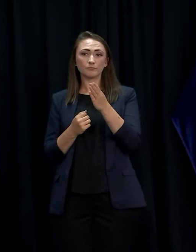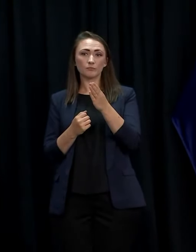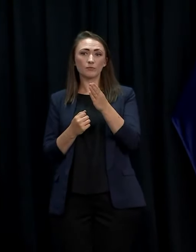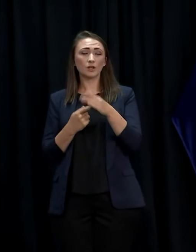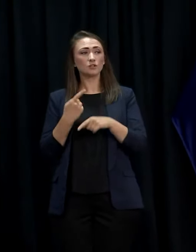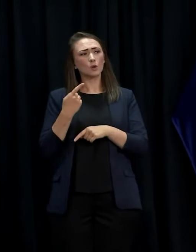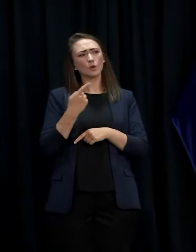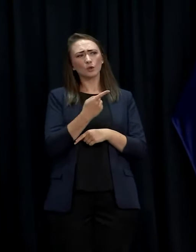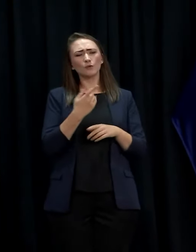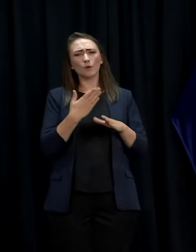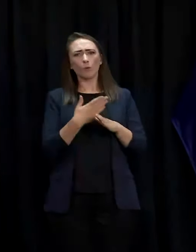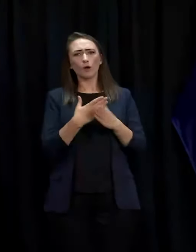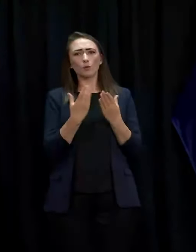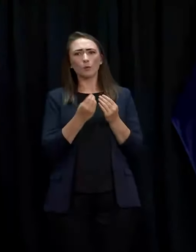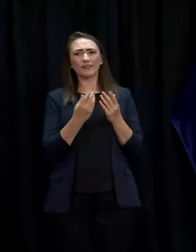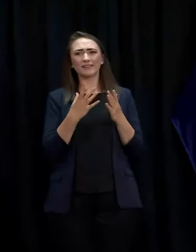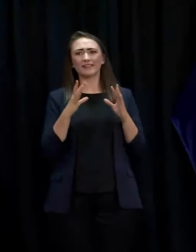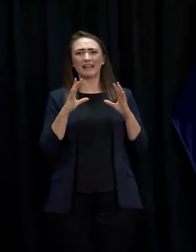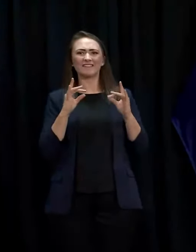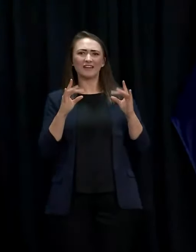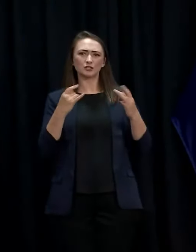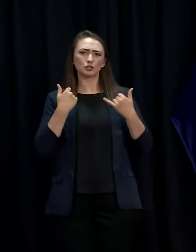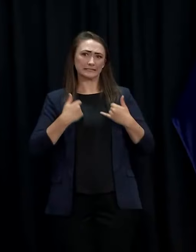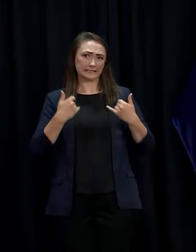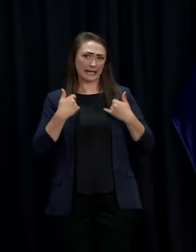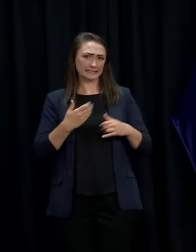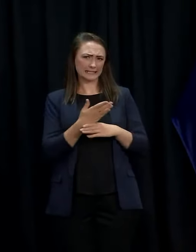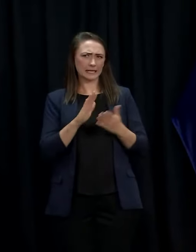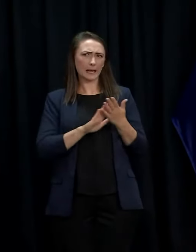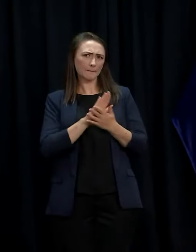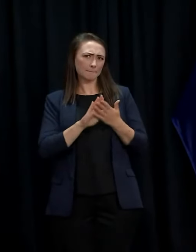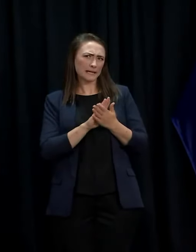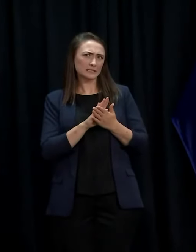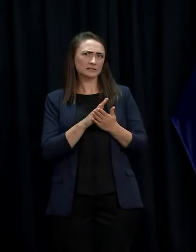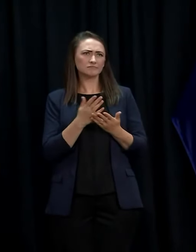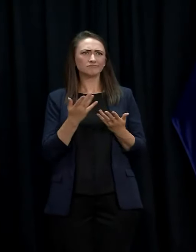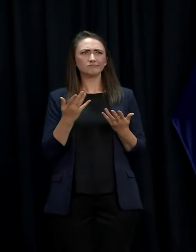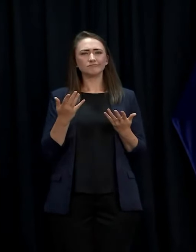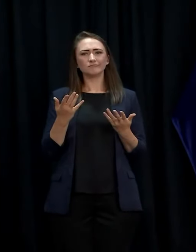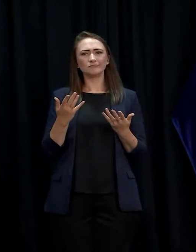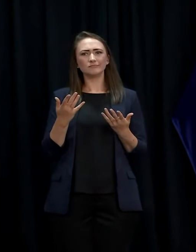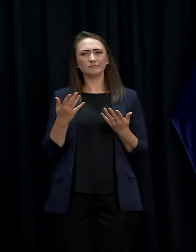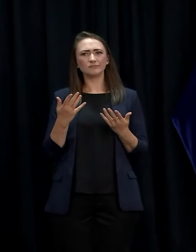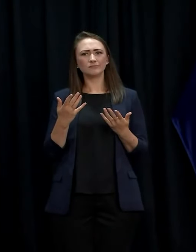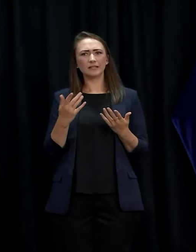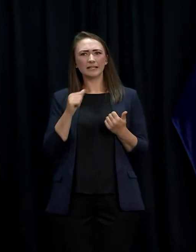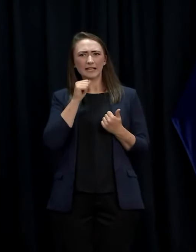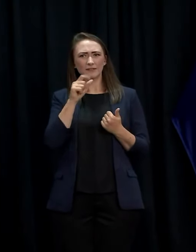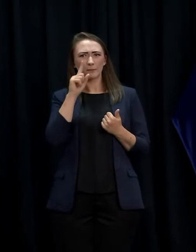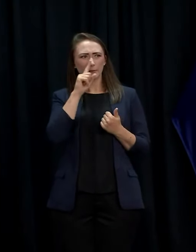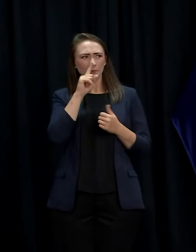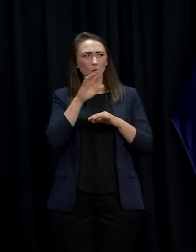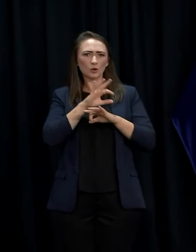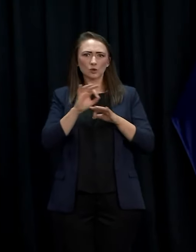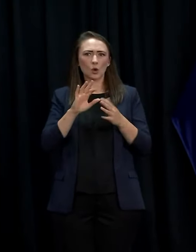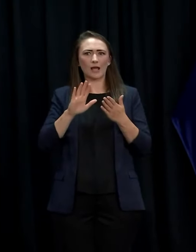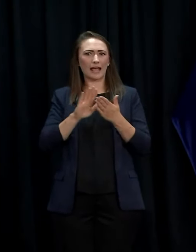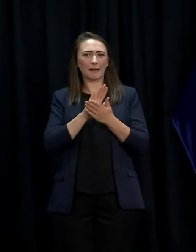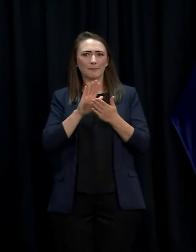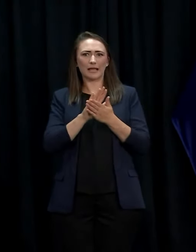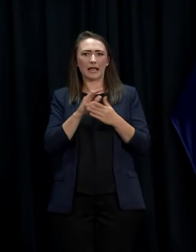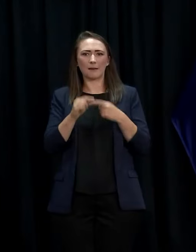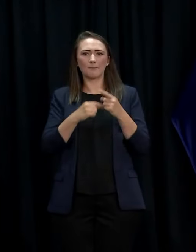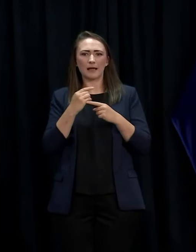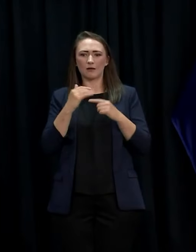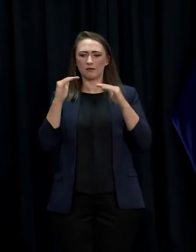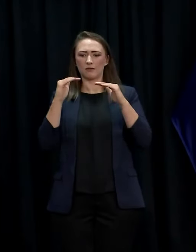got, just coming back to the question that Minister Hipkins answered before about, the backlash or people not happy about restrictions loosening? What